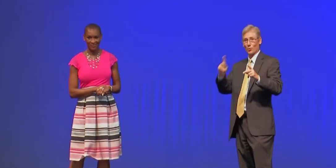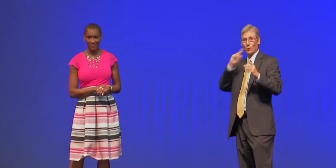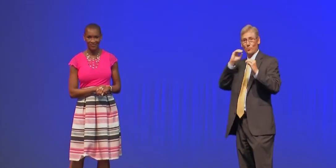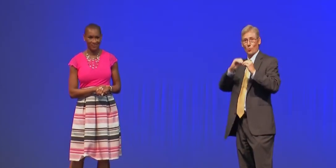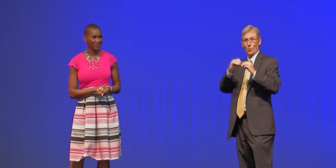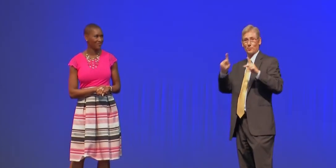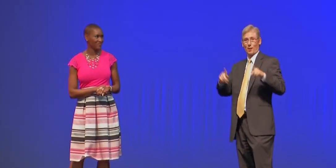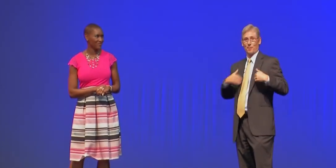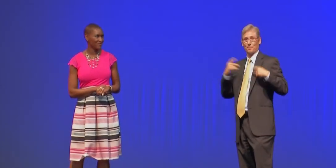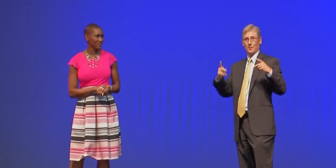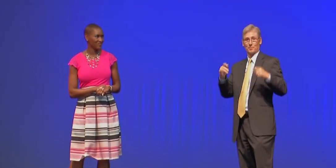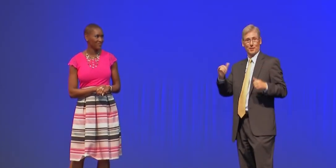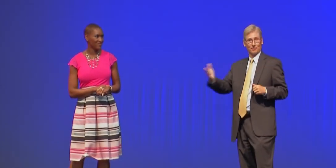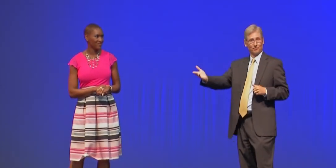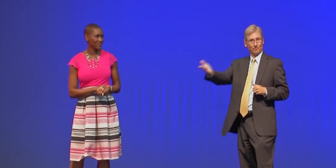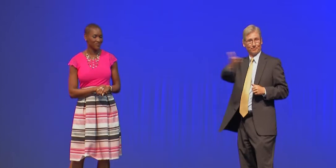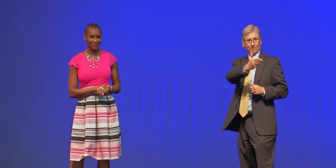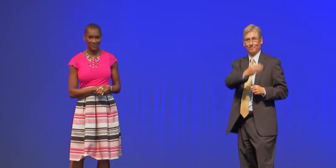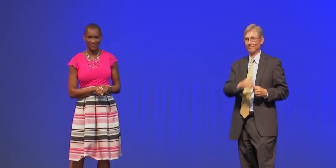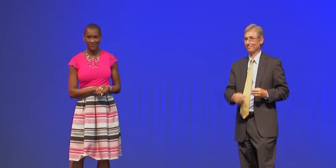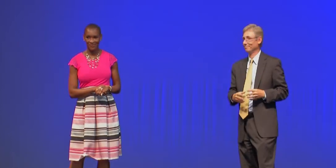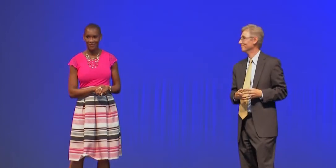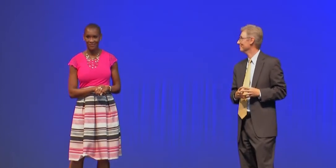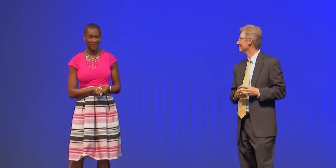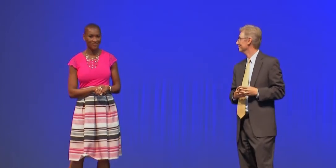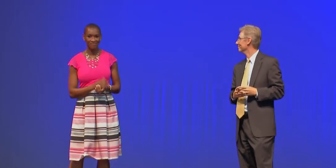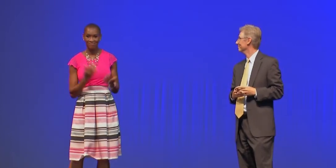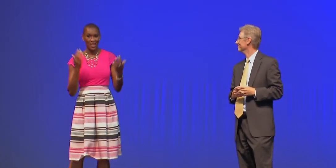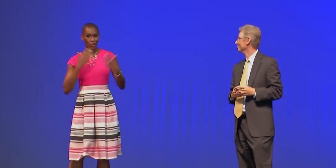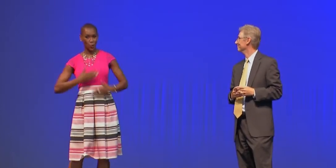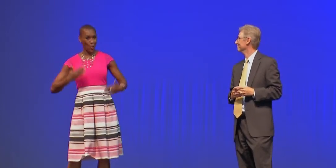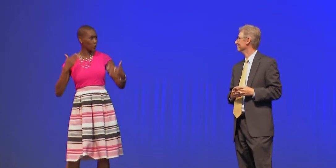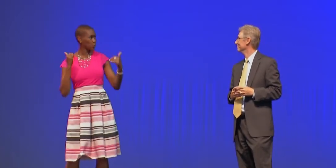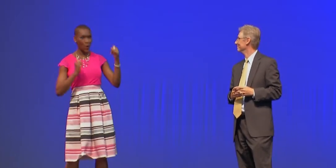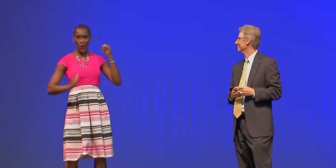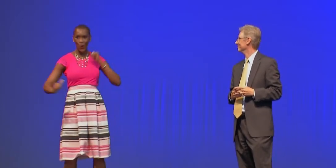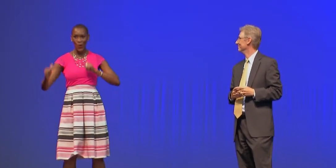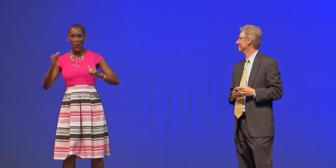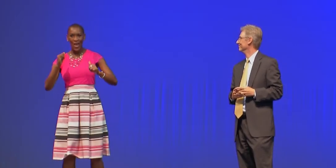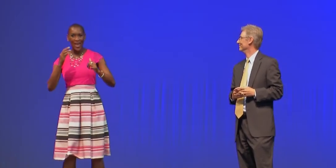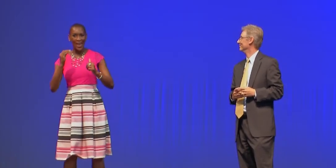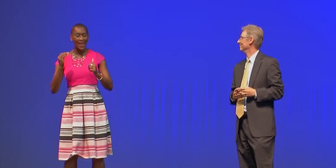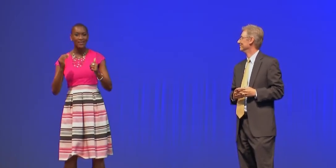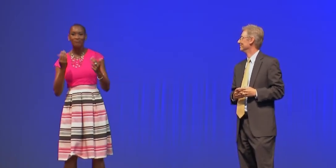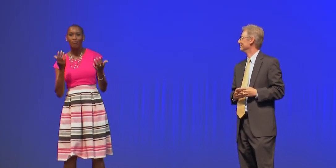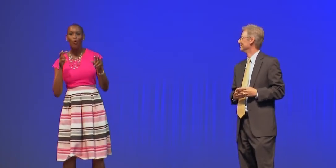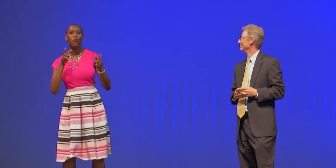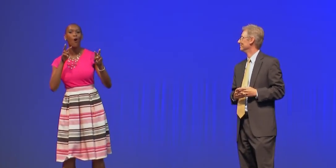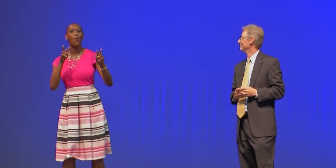remain. There's a lot more opportunity out there for everyone. Enjoy the show,